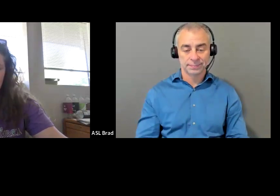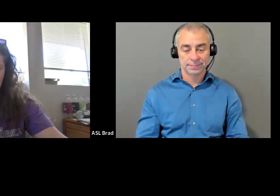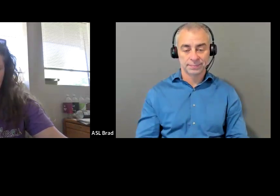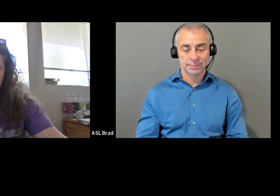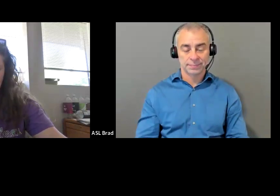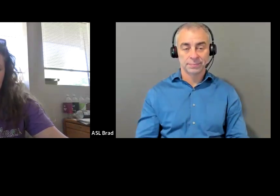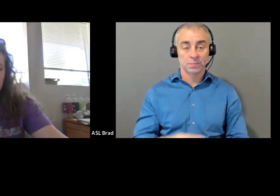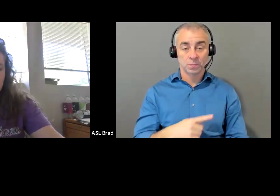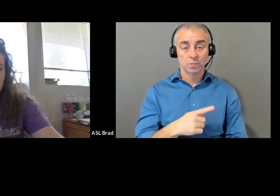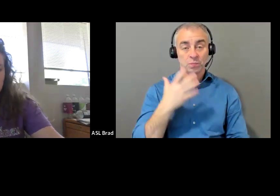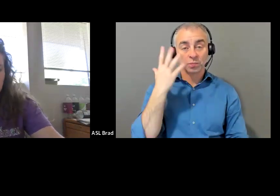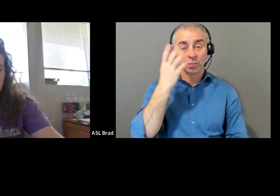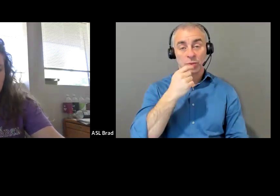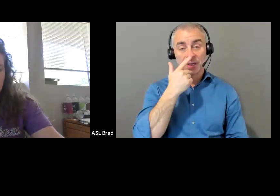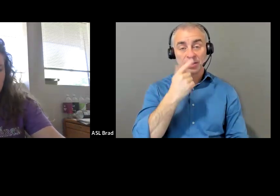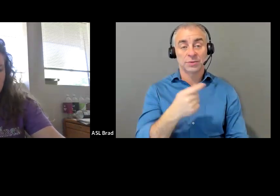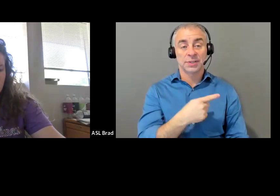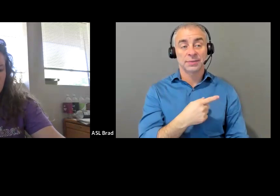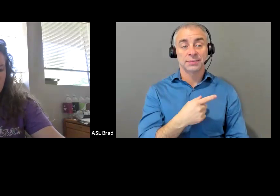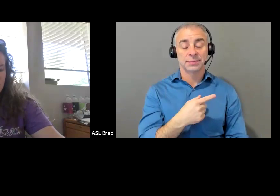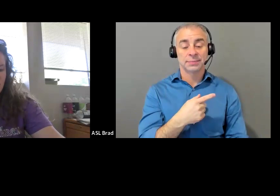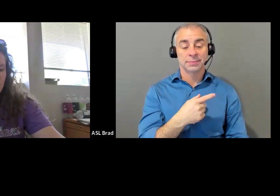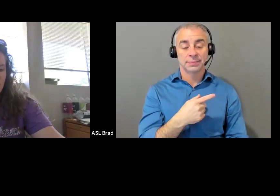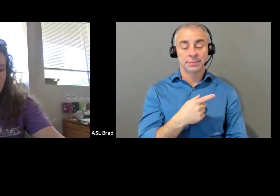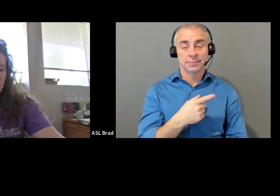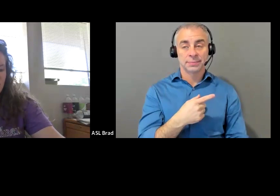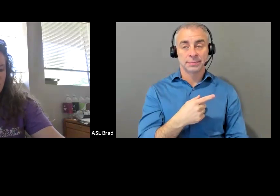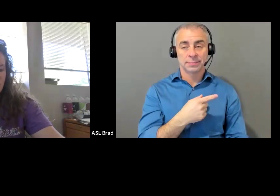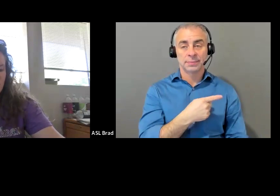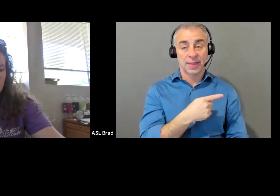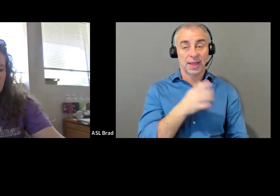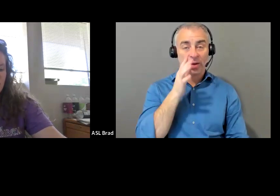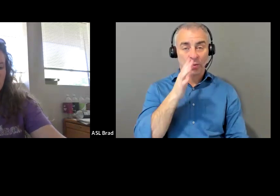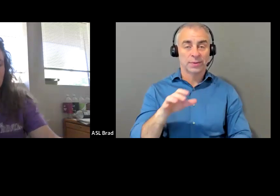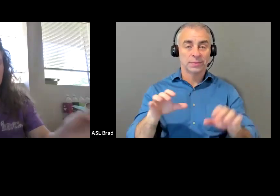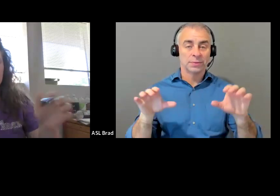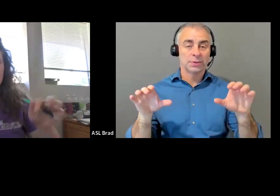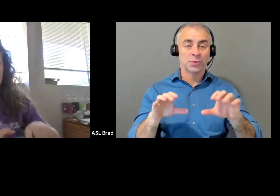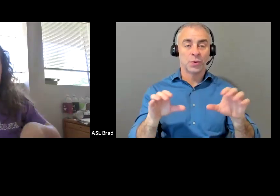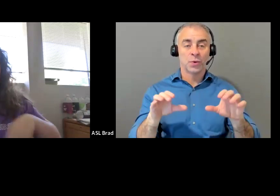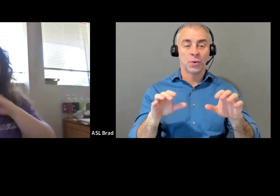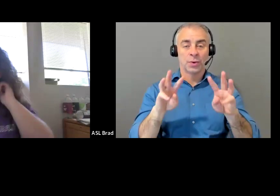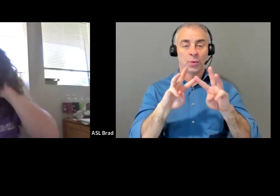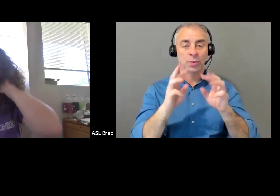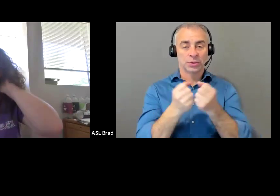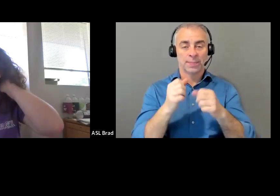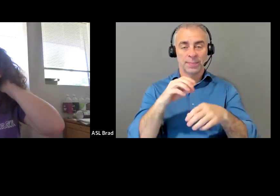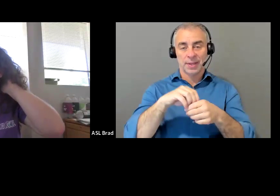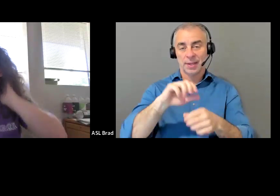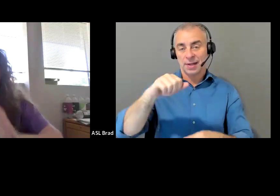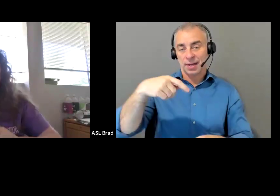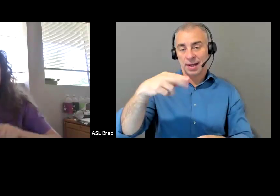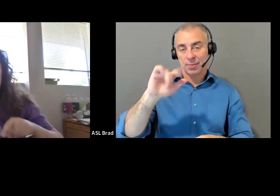interesting. There were some, and I think they're going to be doing a workshop at the April conference